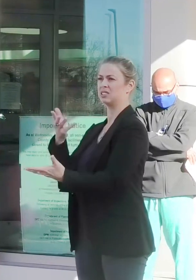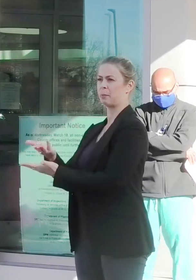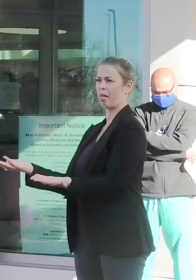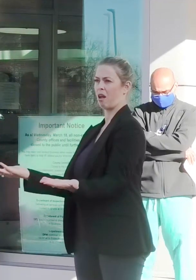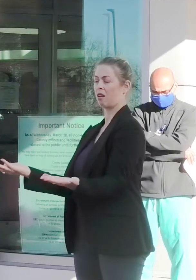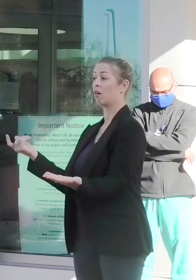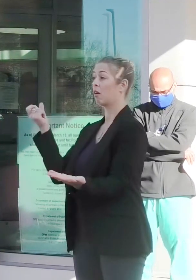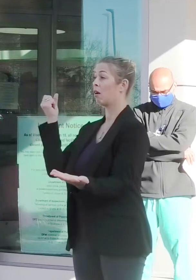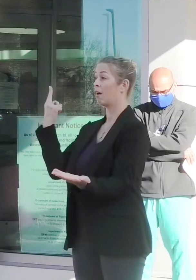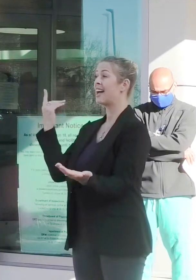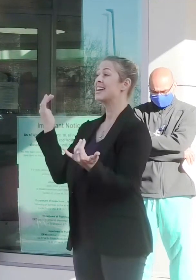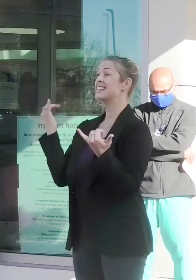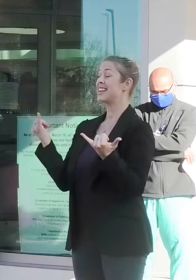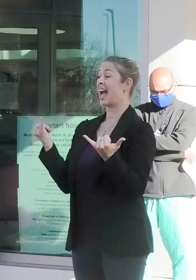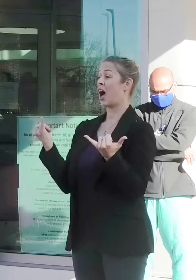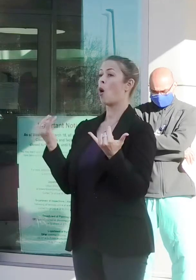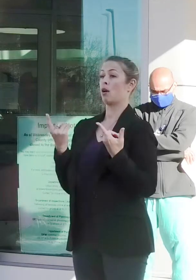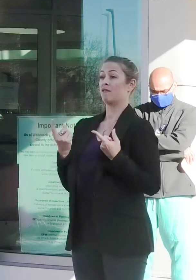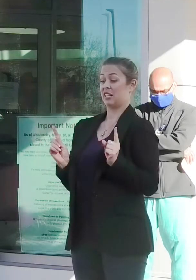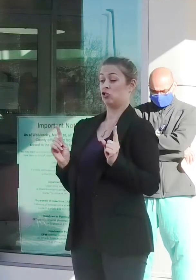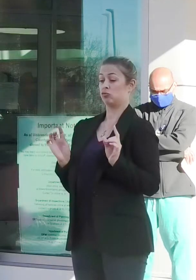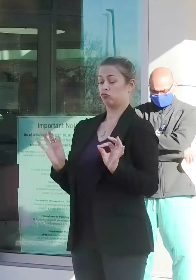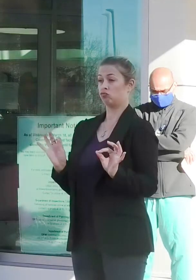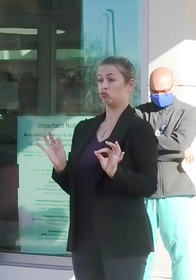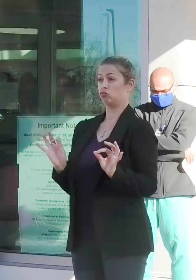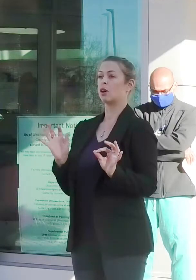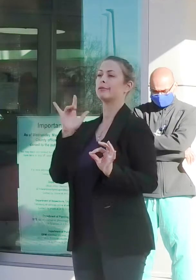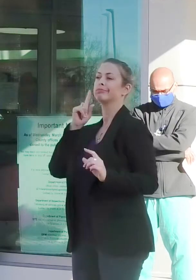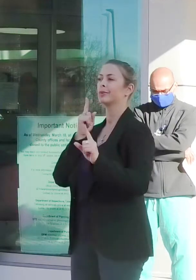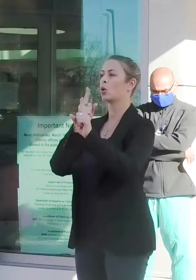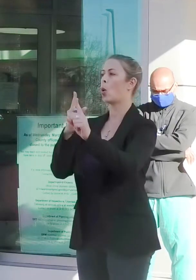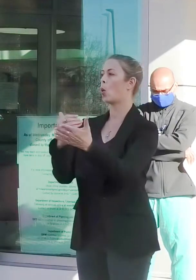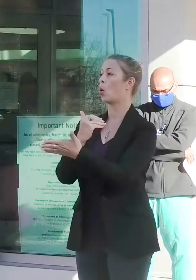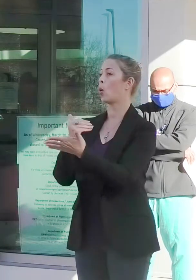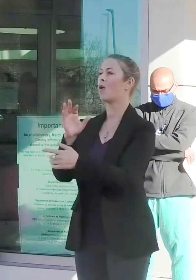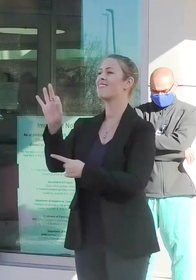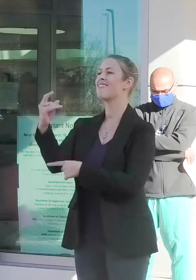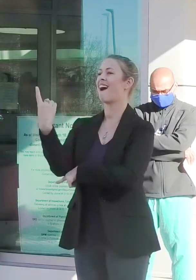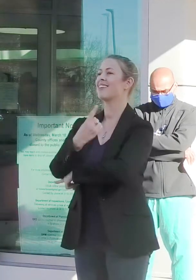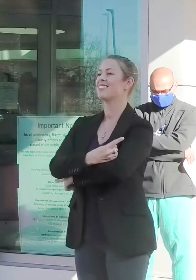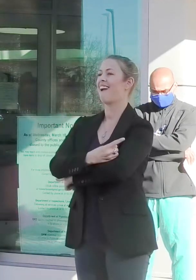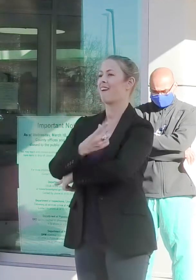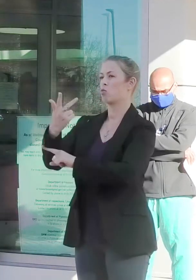aspiring for a 90-day supply to get us through this winter.